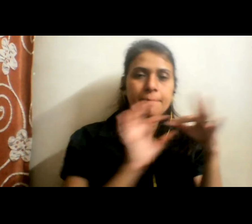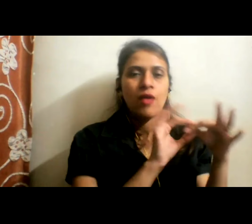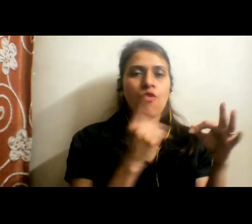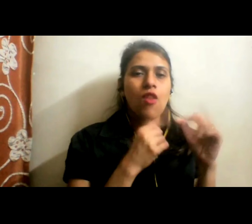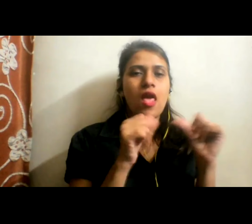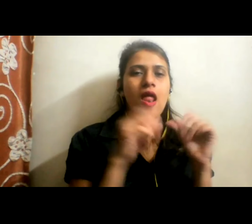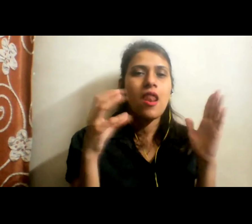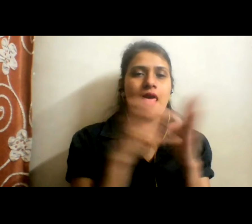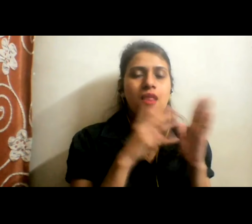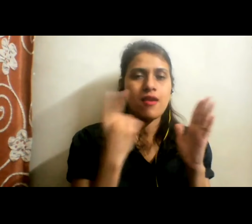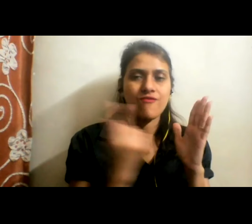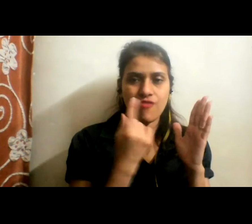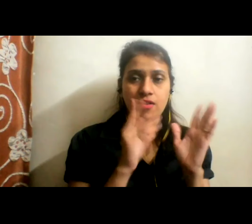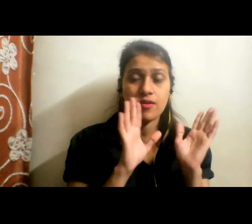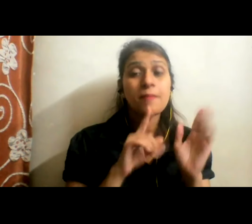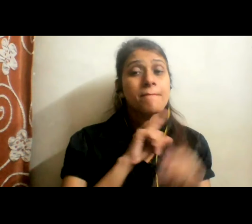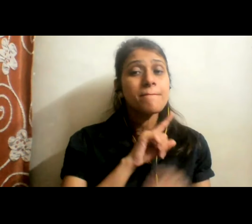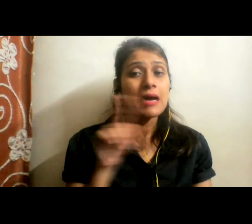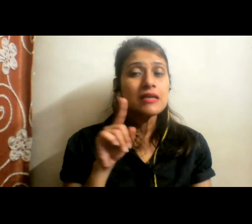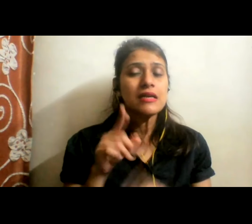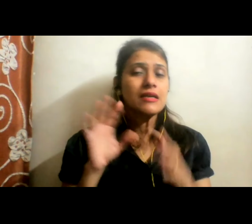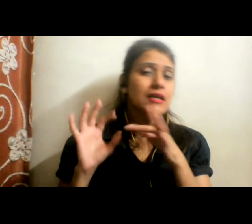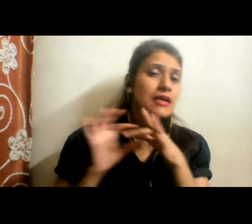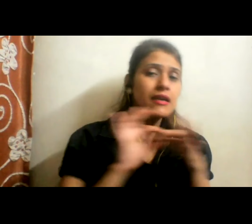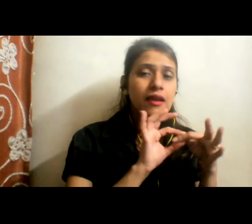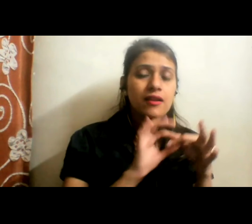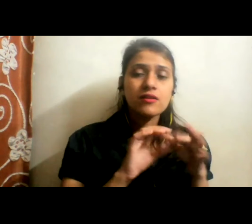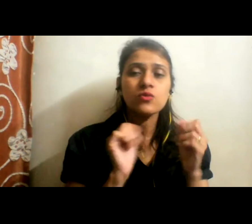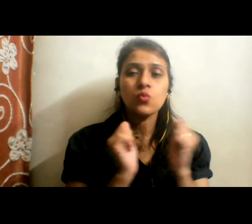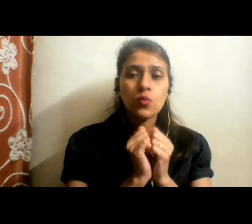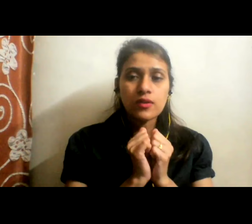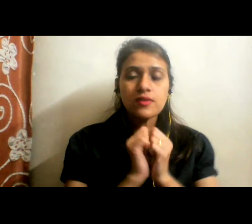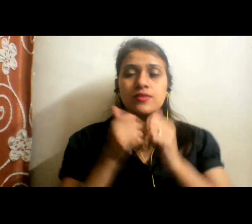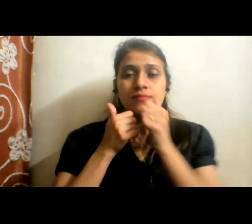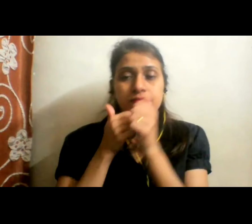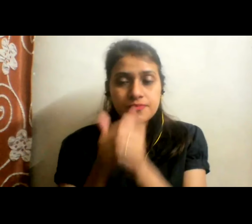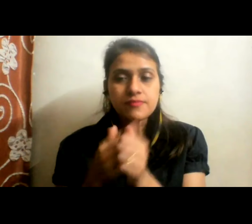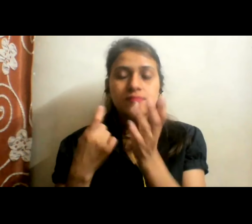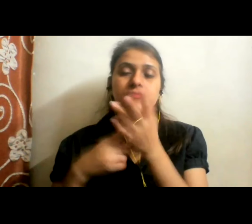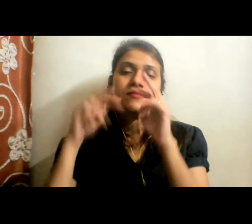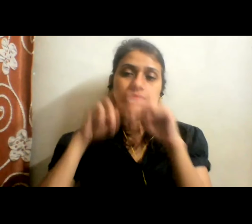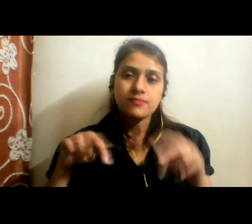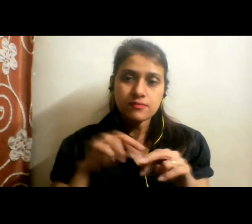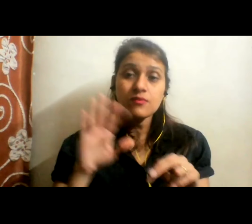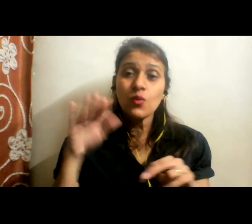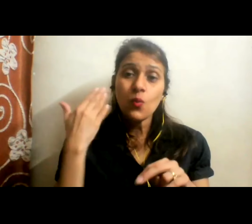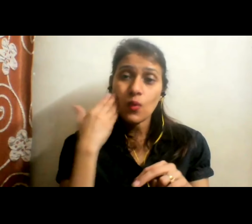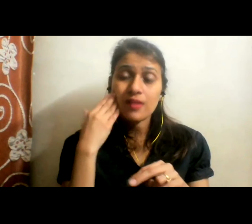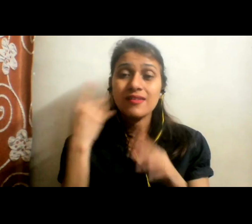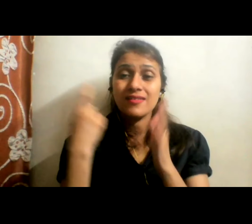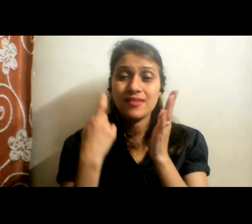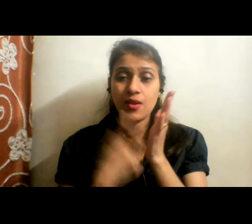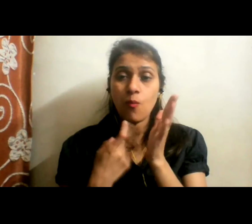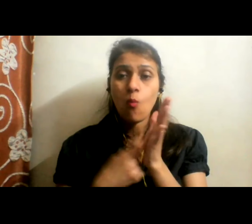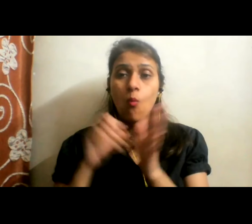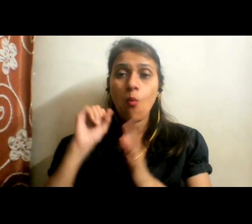it deals with, or it pertains to the process of research. While a research report will actually report